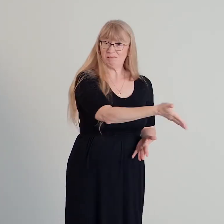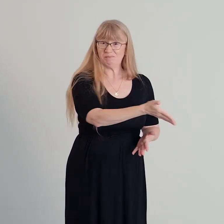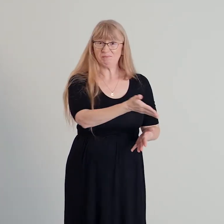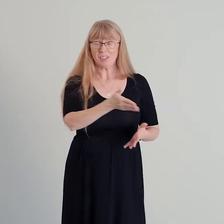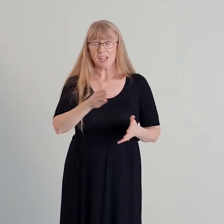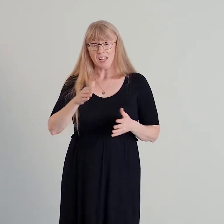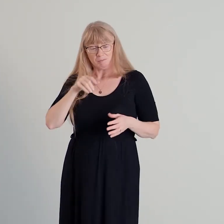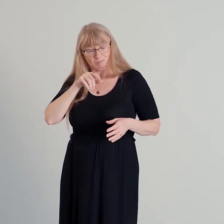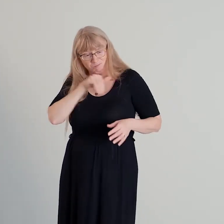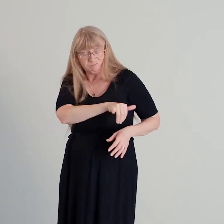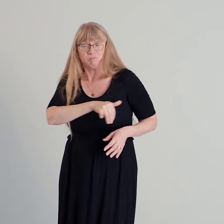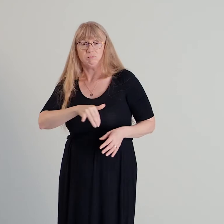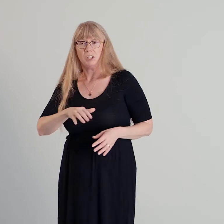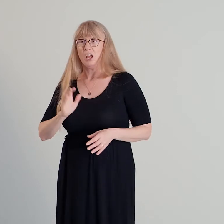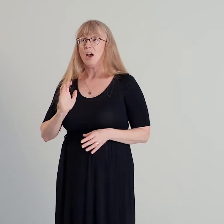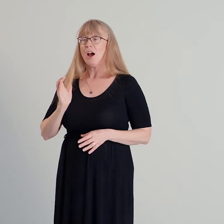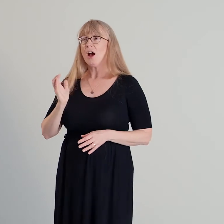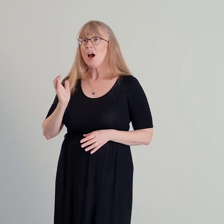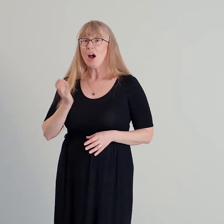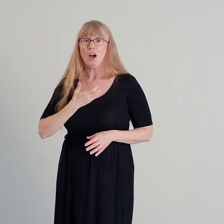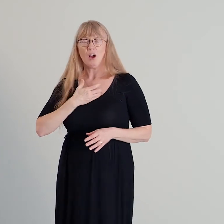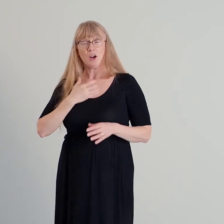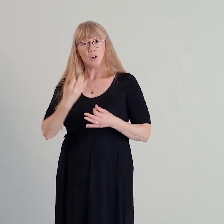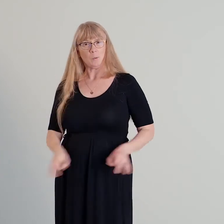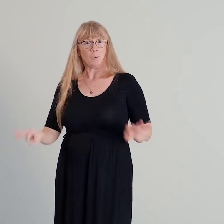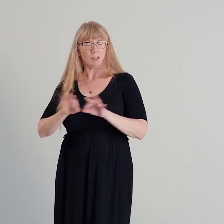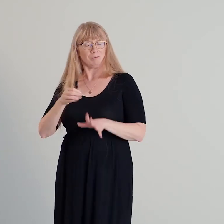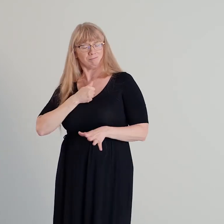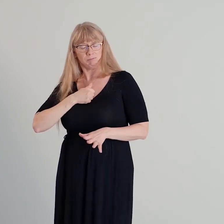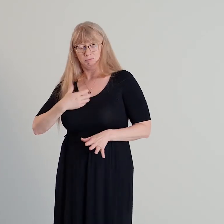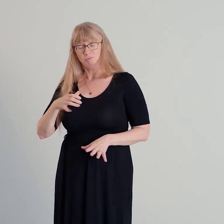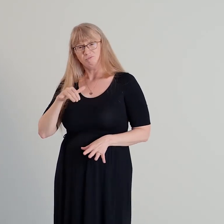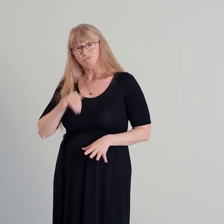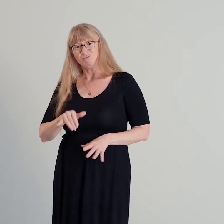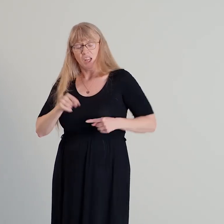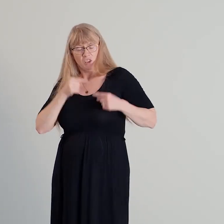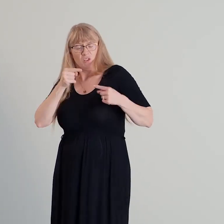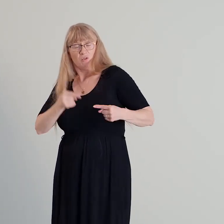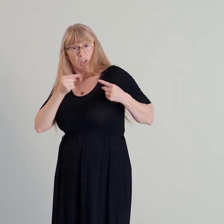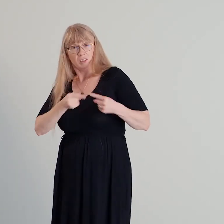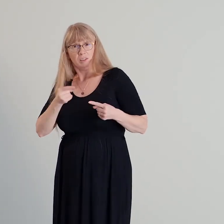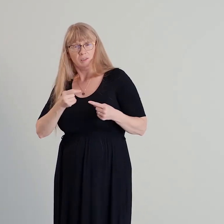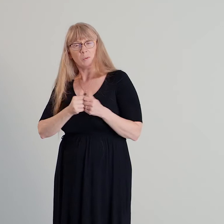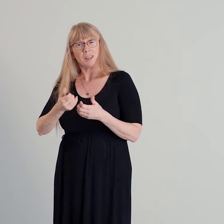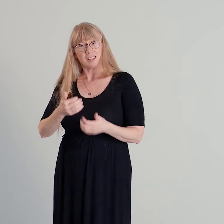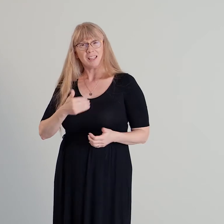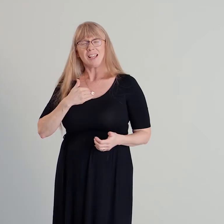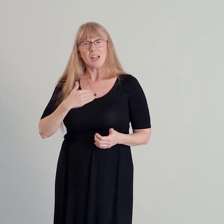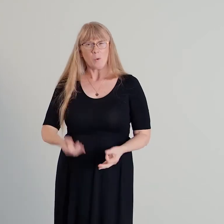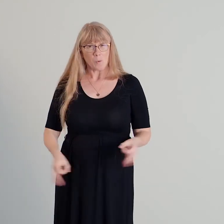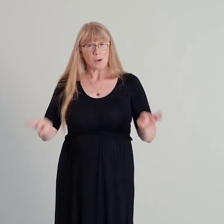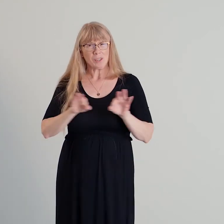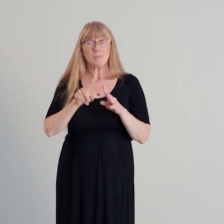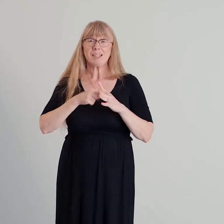digging in oftentimes of our own self-worth and our struggle with our own self-worth, that we